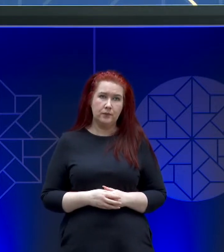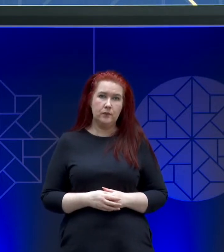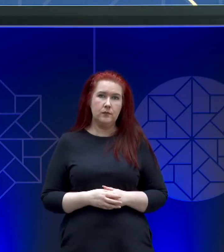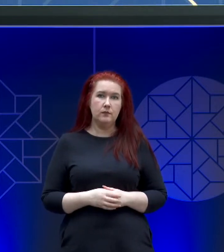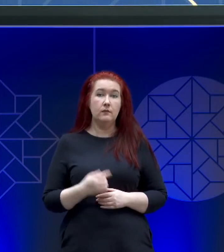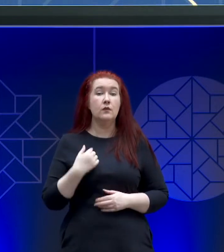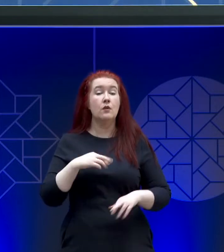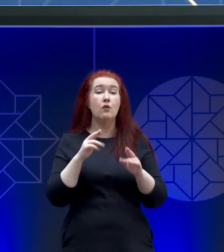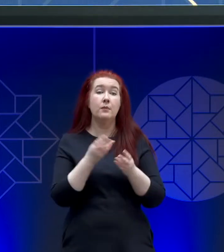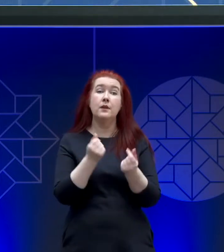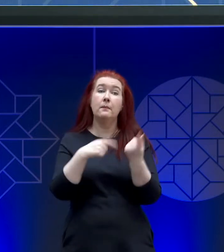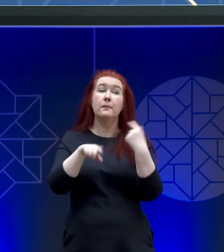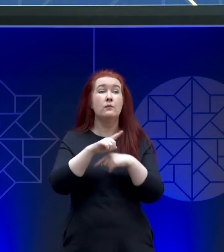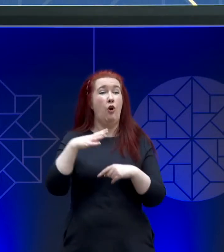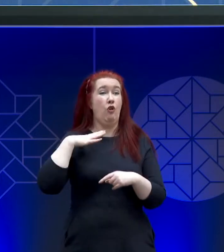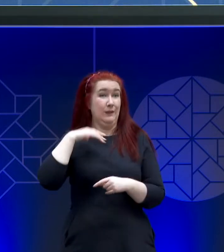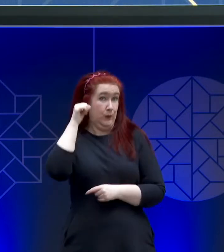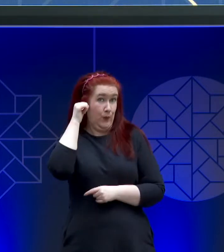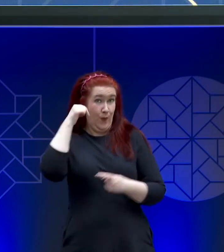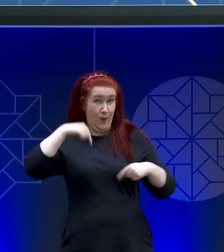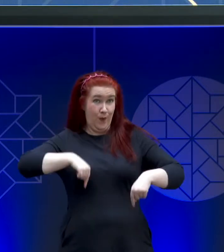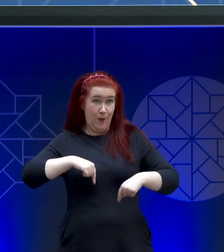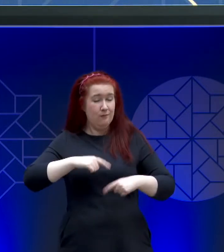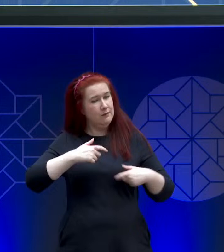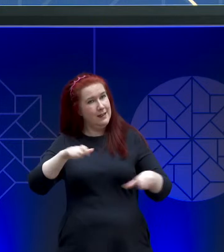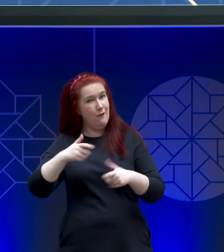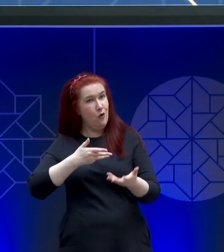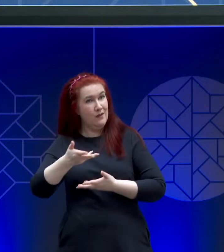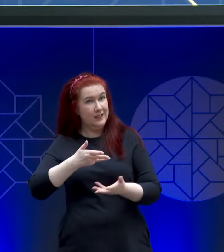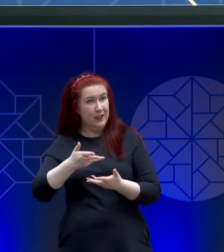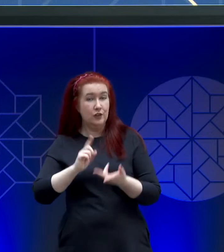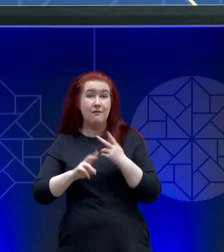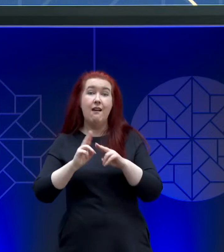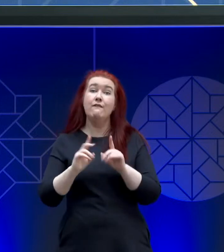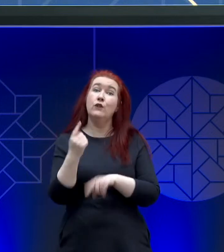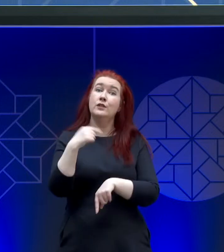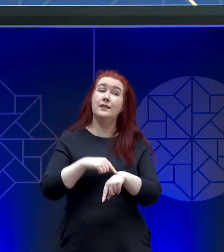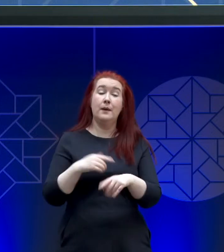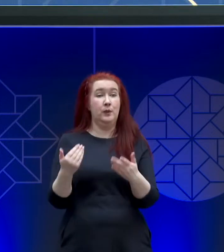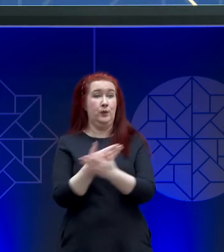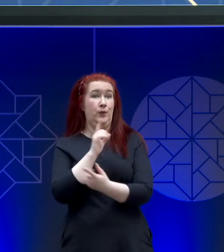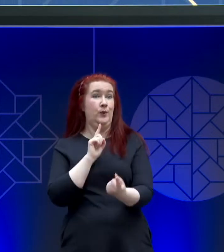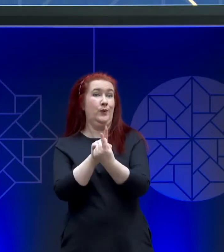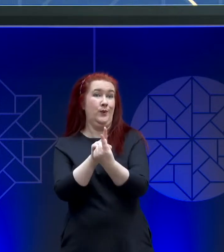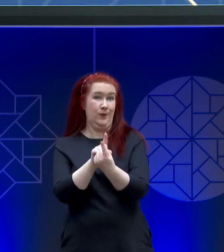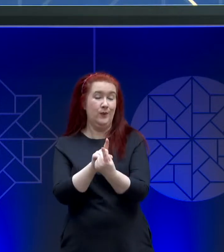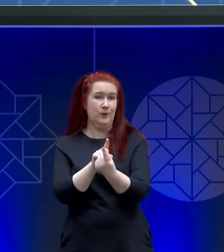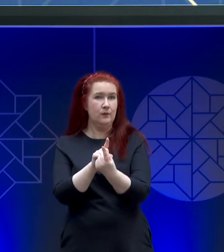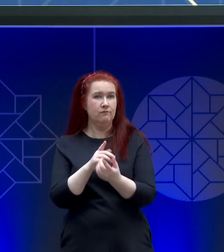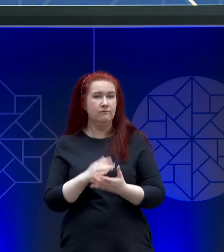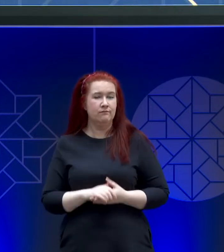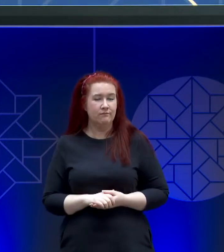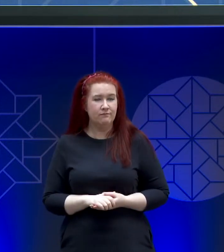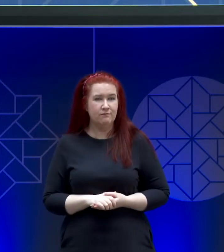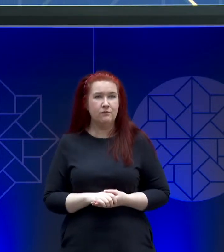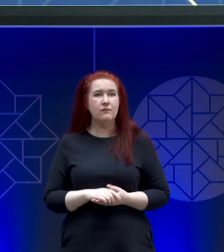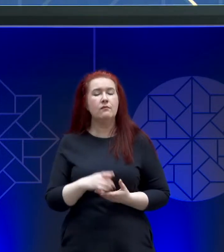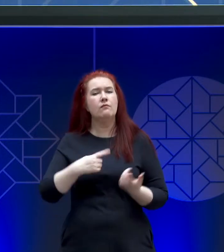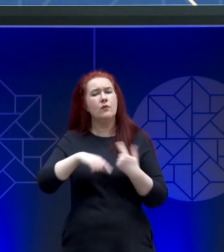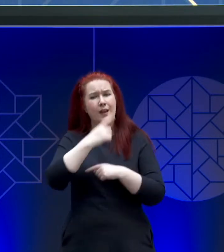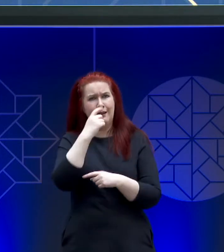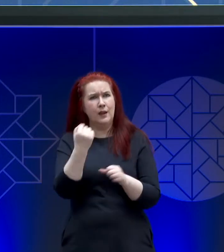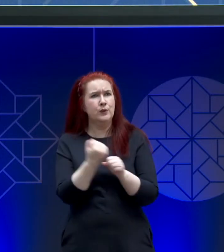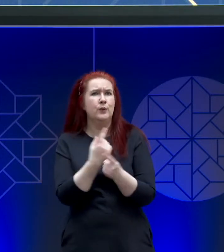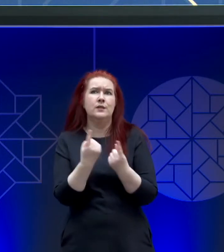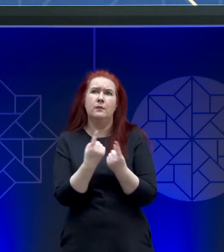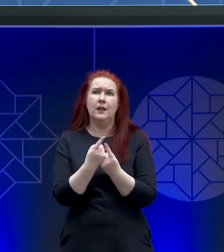of you who know us will continue to talk to us. Those of you who don't will reach out and we can get to know each other a little bit better. And we can do something that